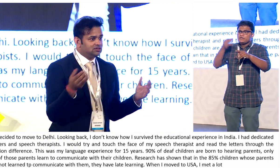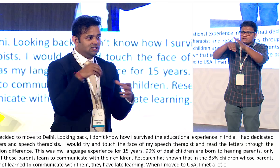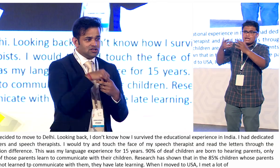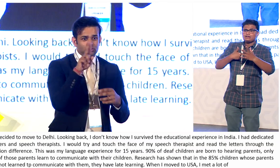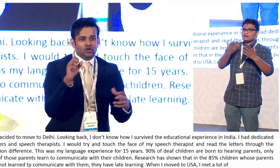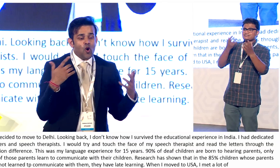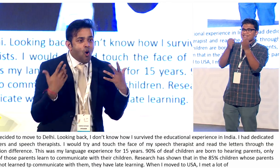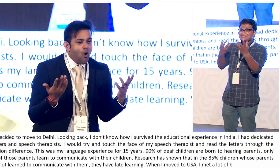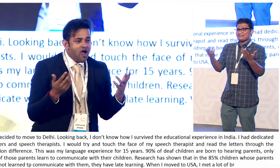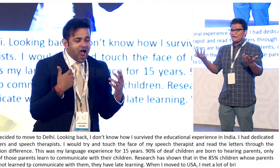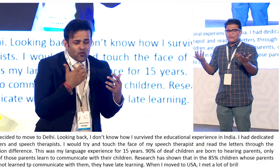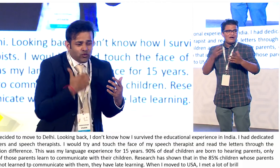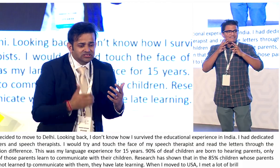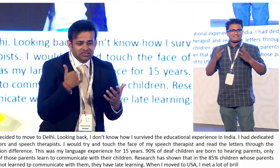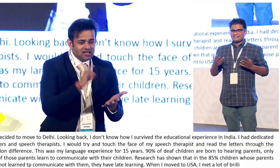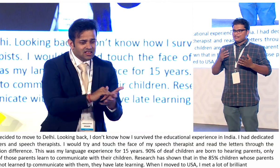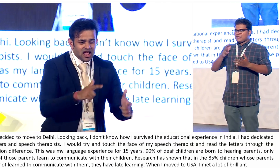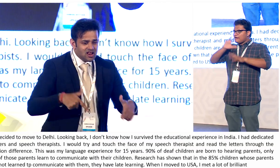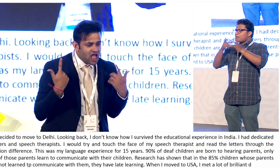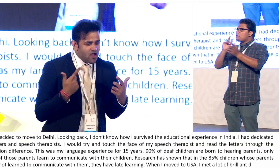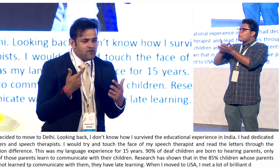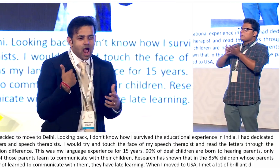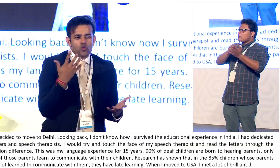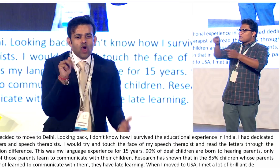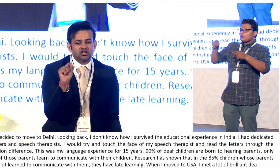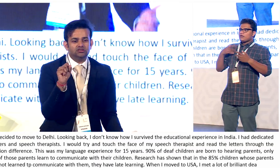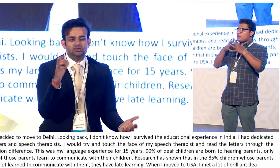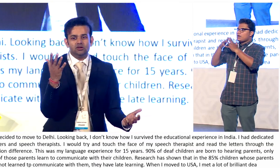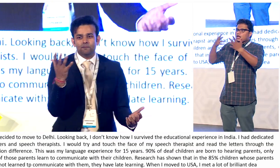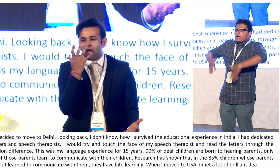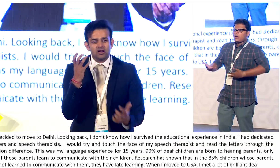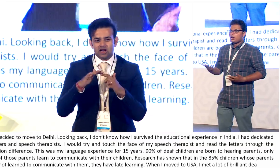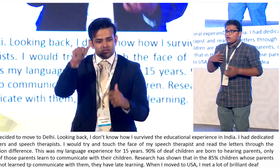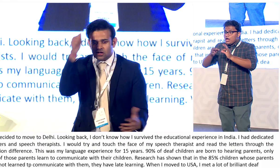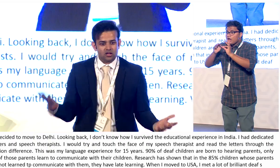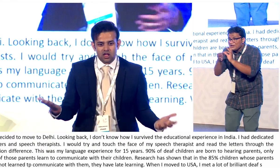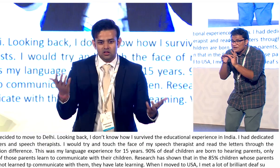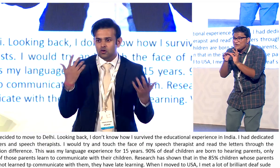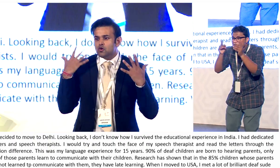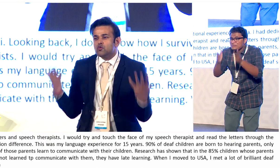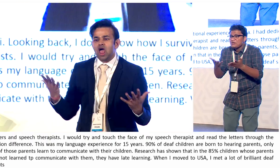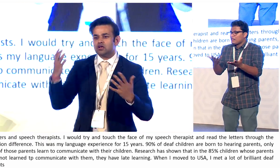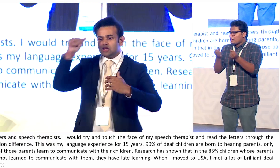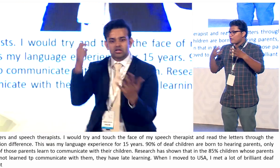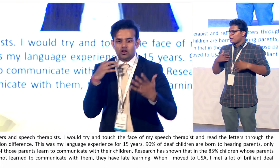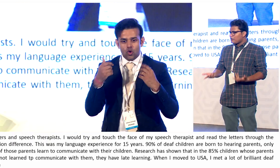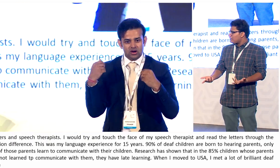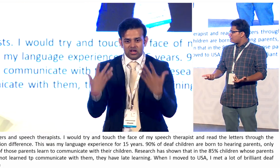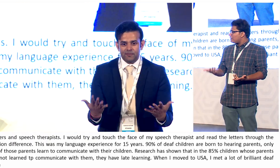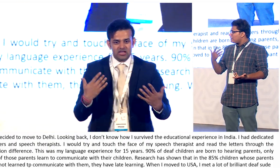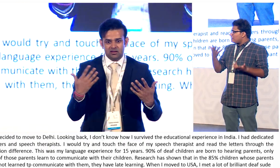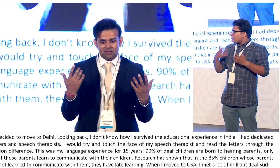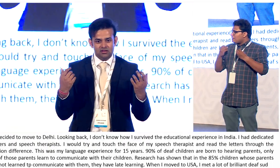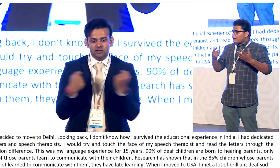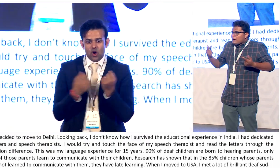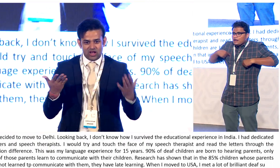talking about earlier. They have that everywhere, it's by law in the US. Interpreters, and I was so mad at India.